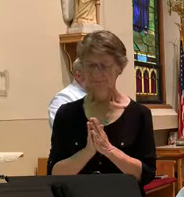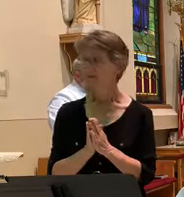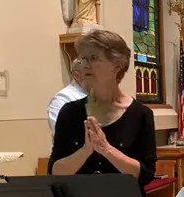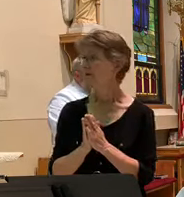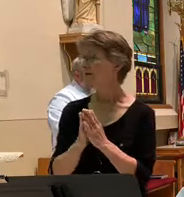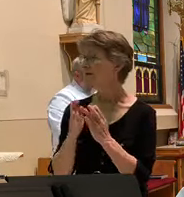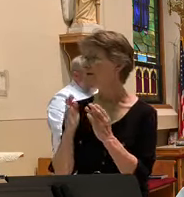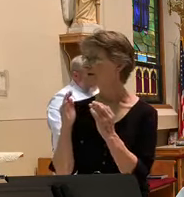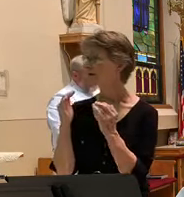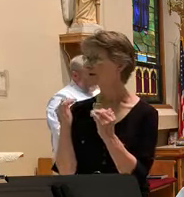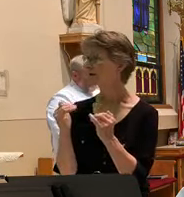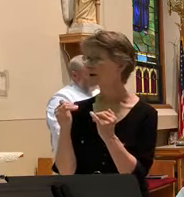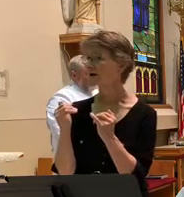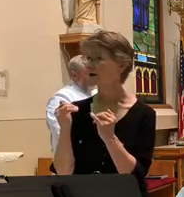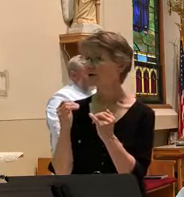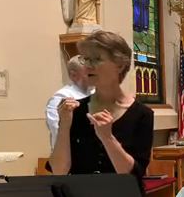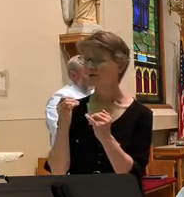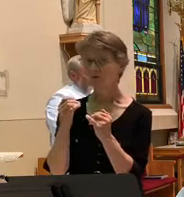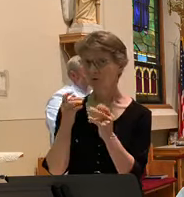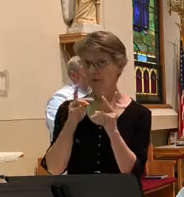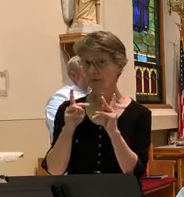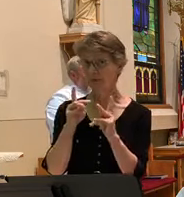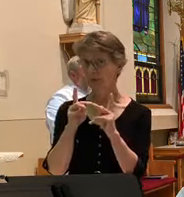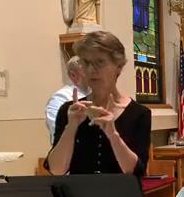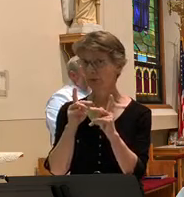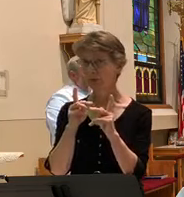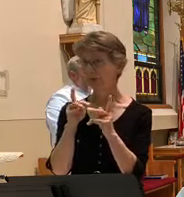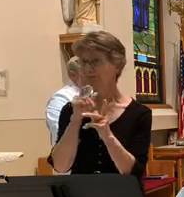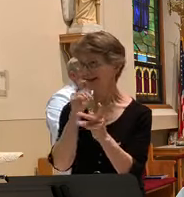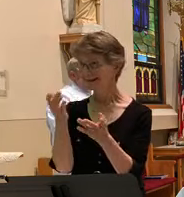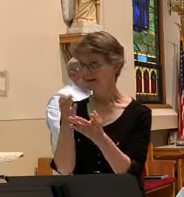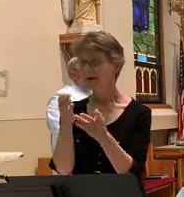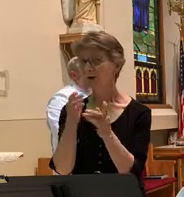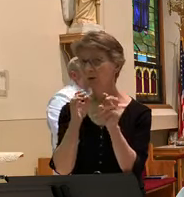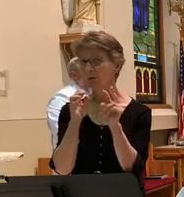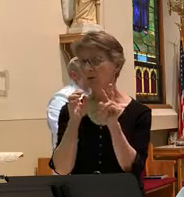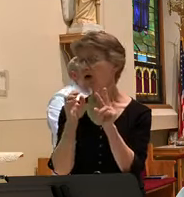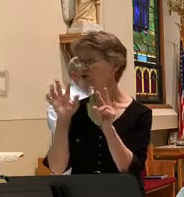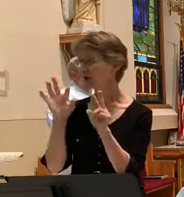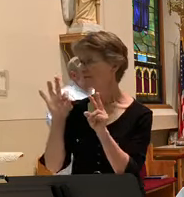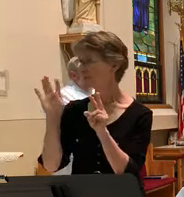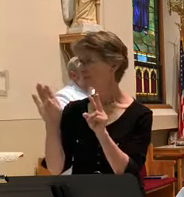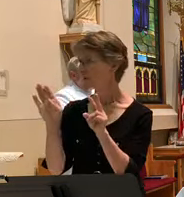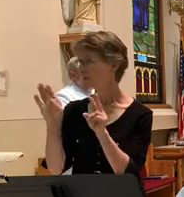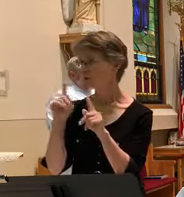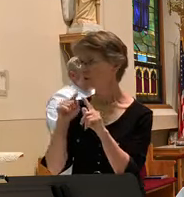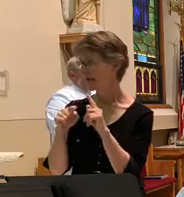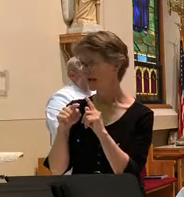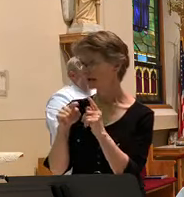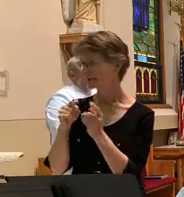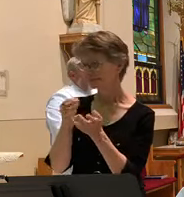For those who are watching via Facebook, or anybody who is unable to receive Holy Communion